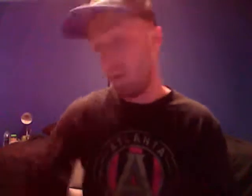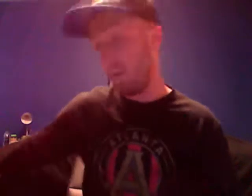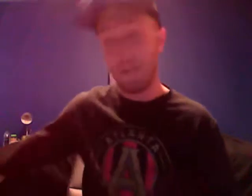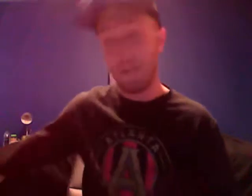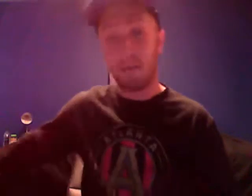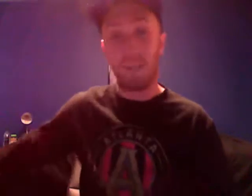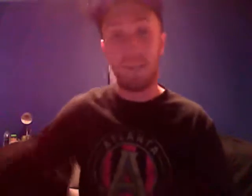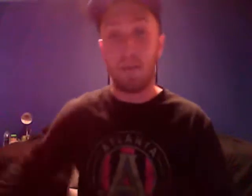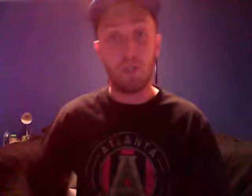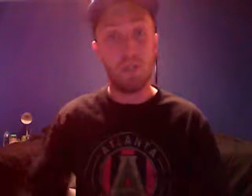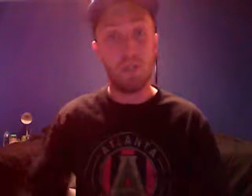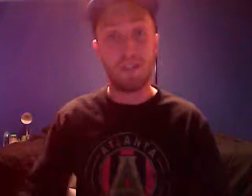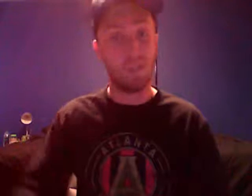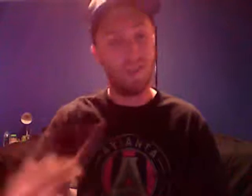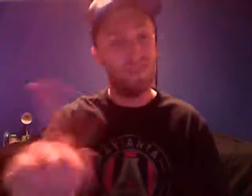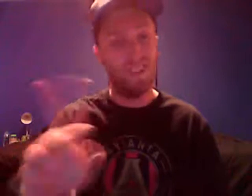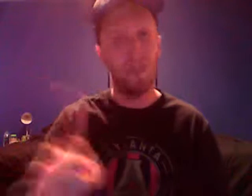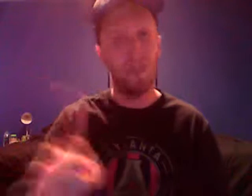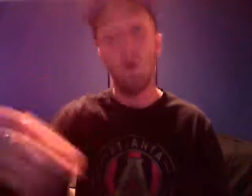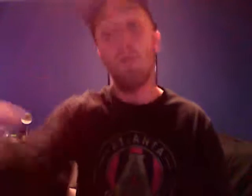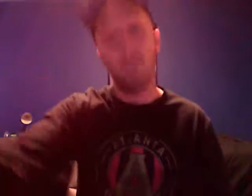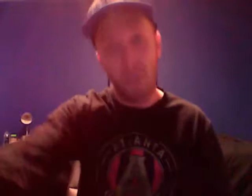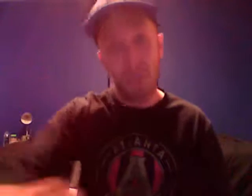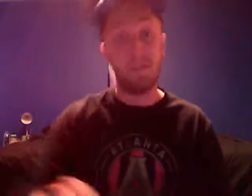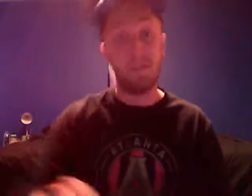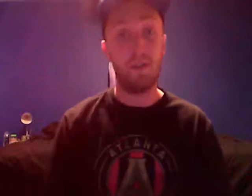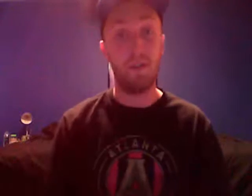one over there that just happened 2 seconds ago, no, but that's a foul.